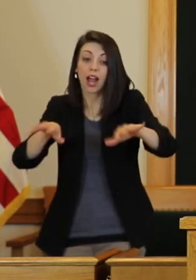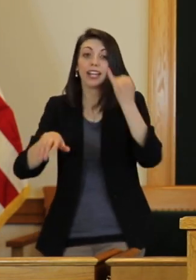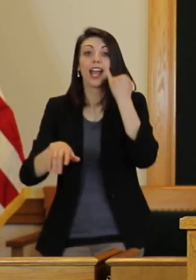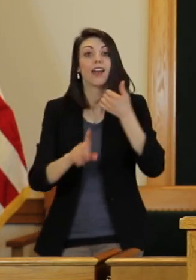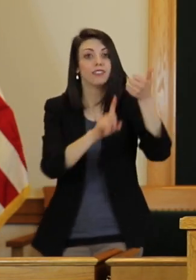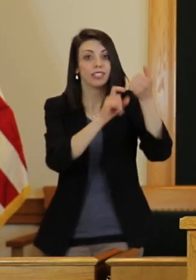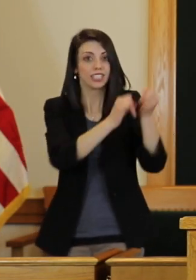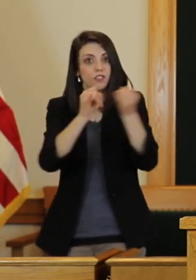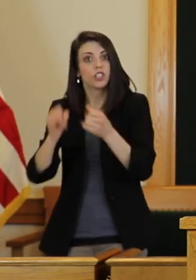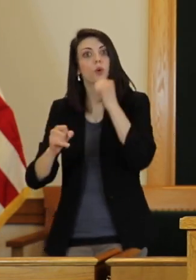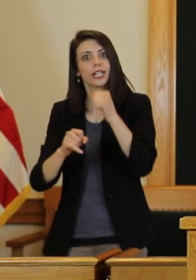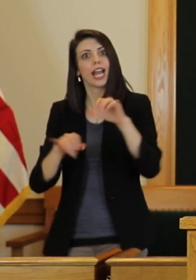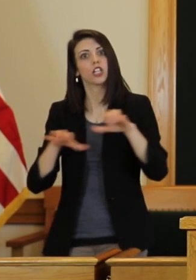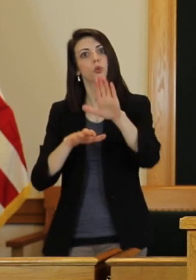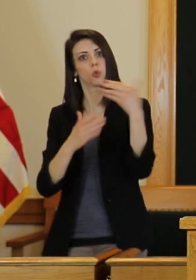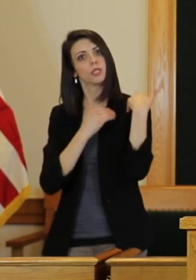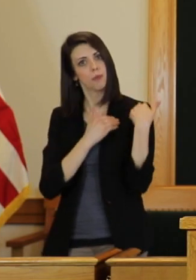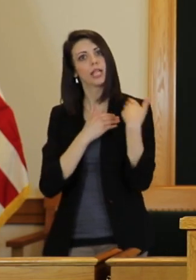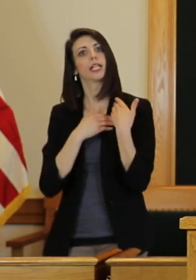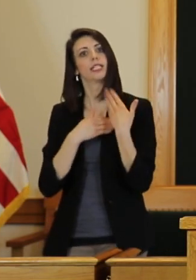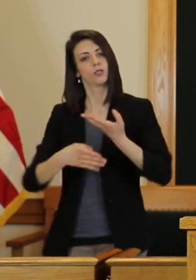it. Go to